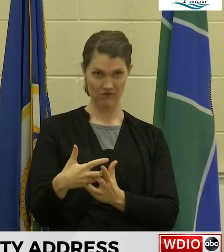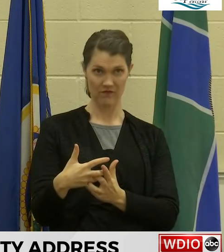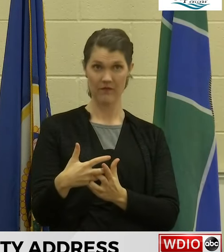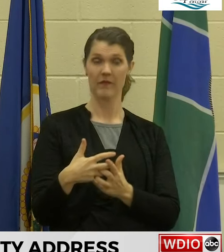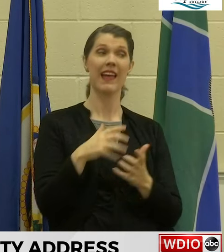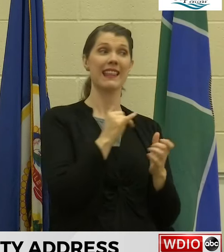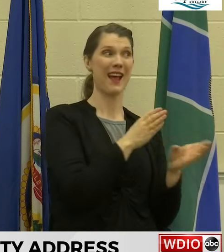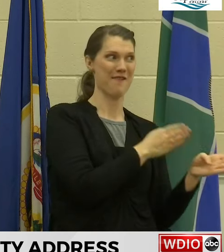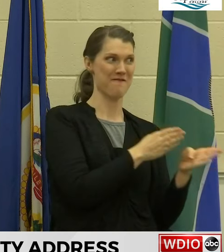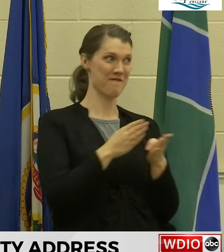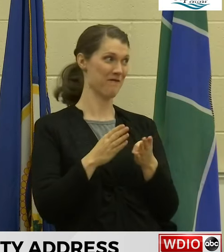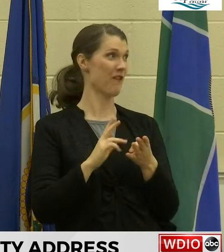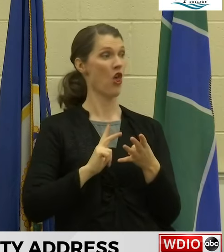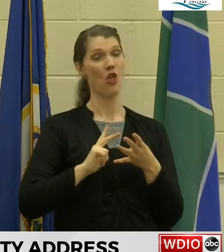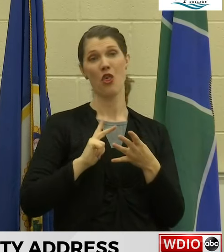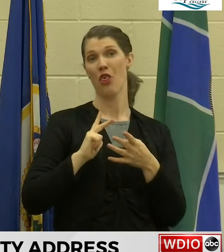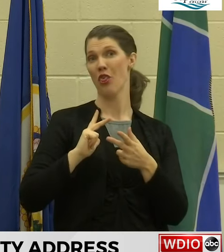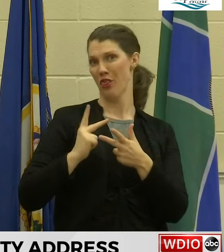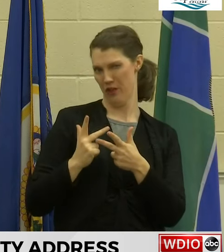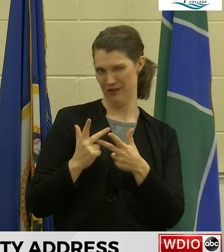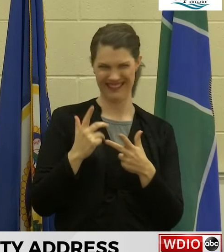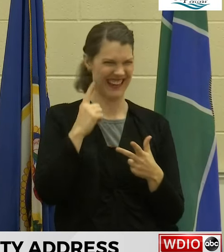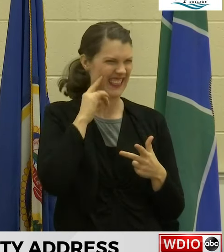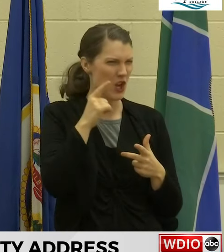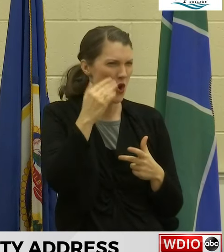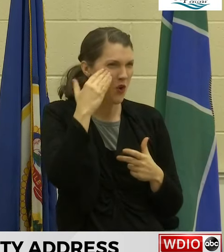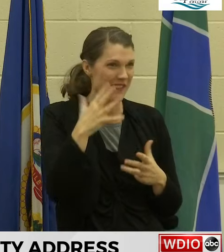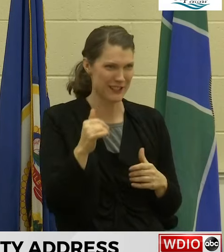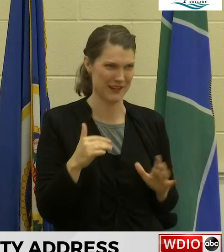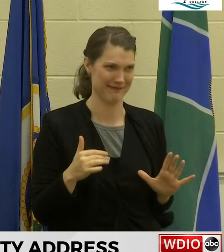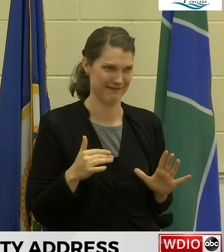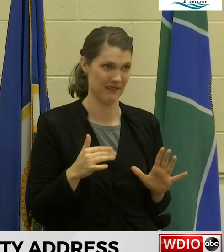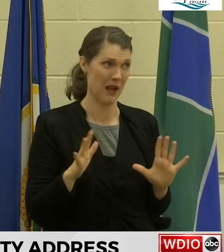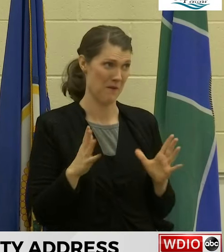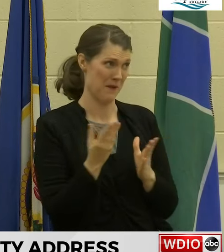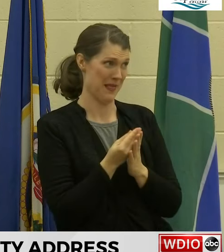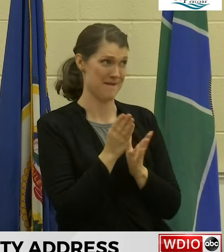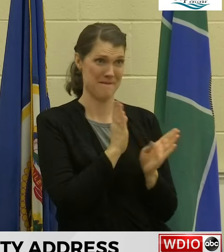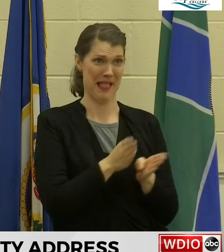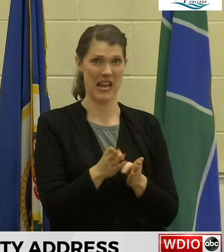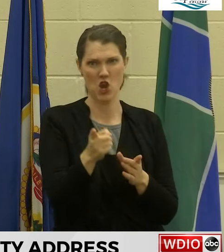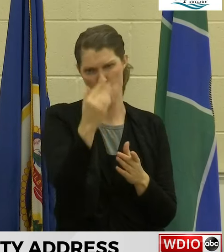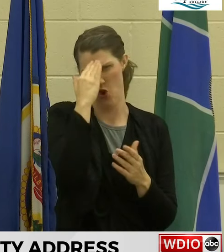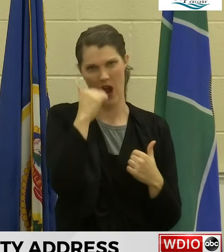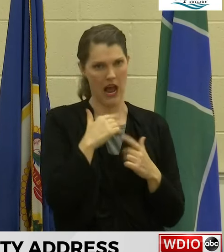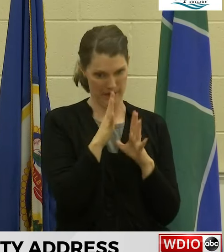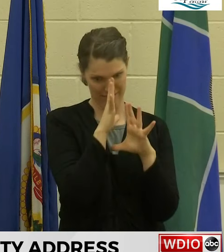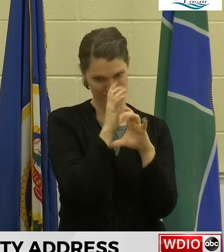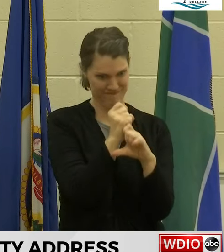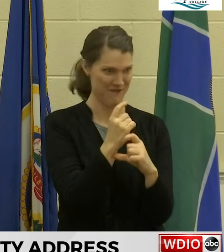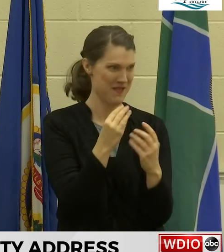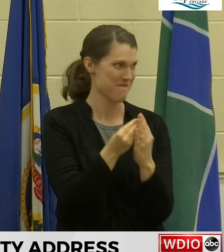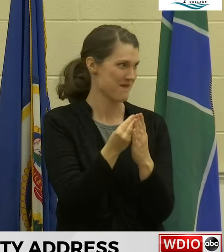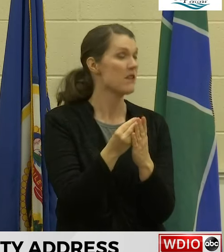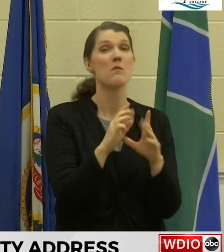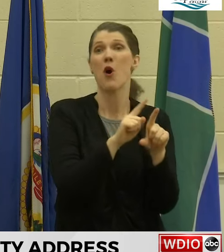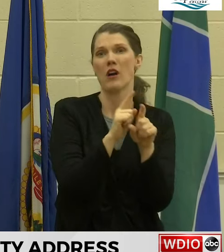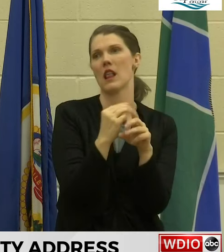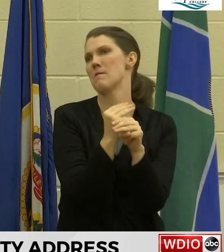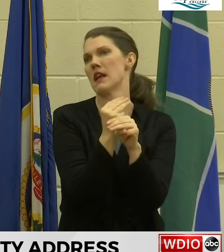three, I think you already know actually that I'm kind of geeky when it comes to planning, but I also love